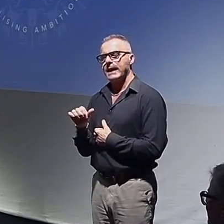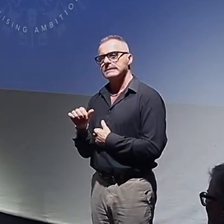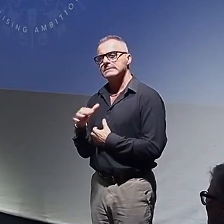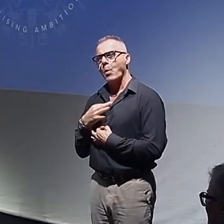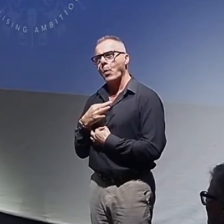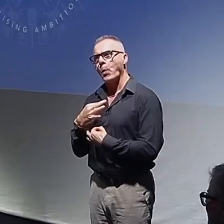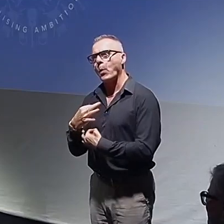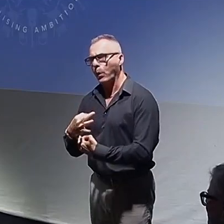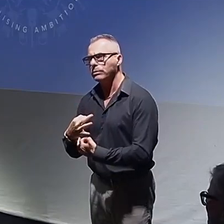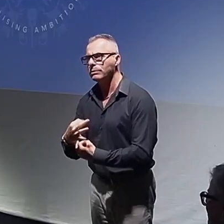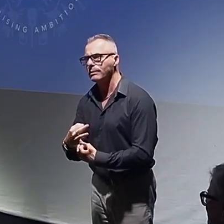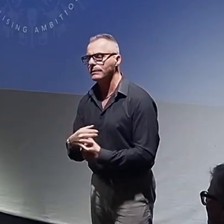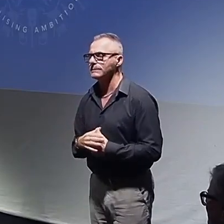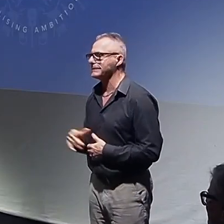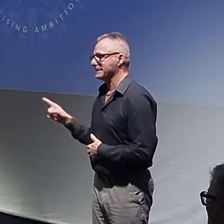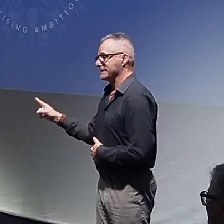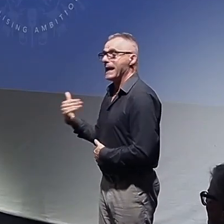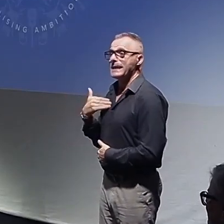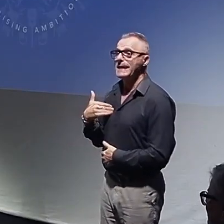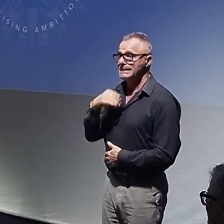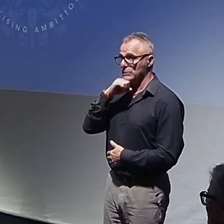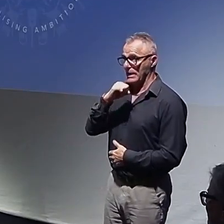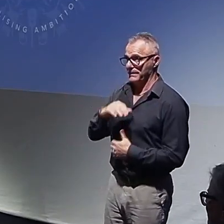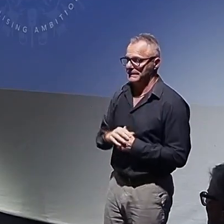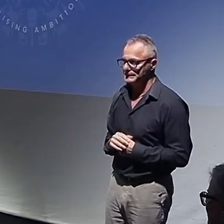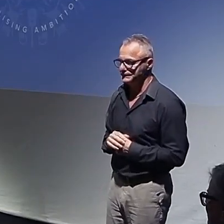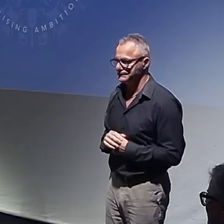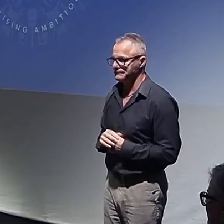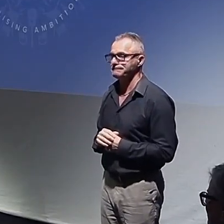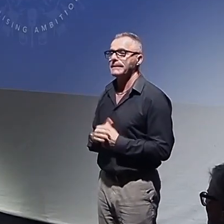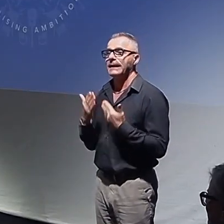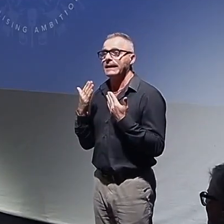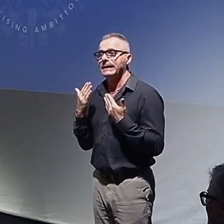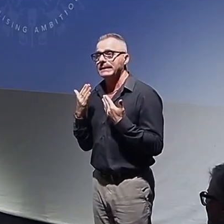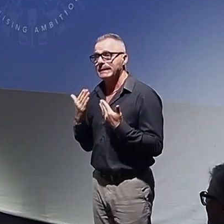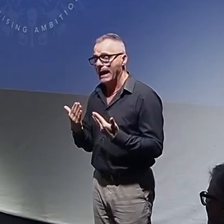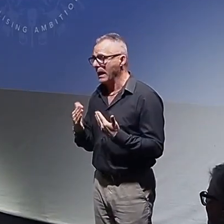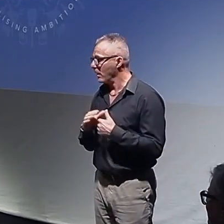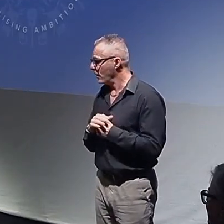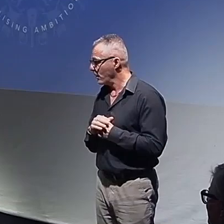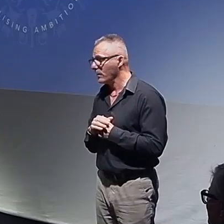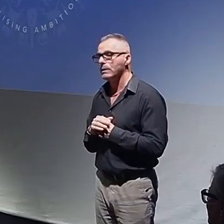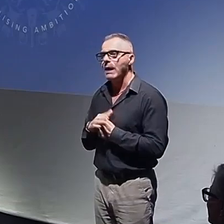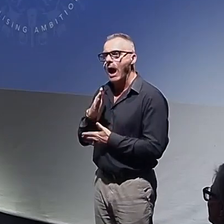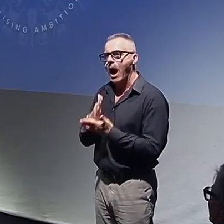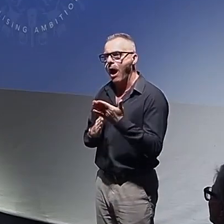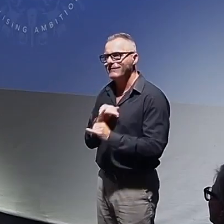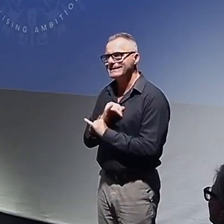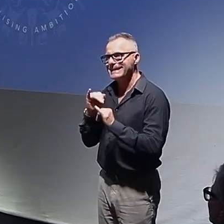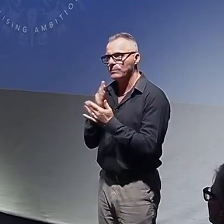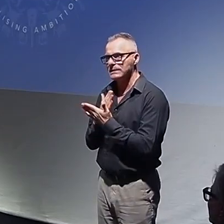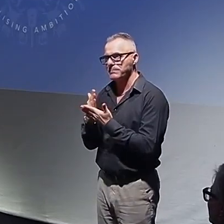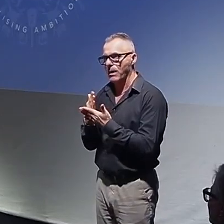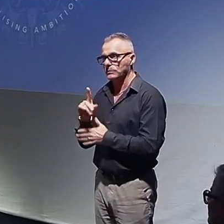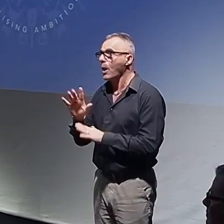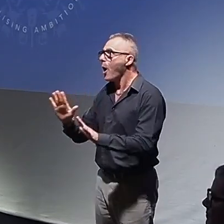intoxicating. Ladies and gentlemen, we now get to the semi-serious bit, which is